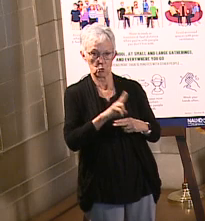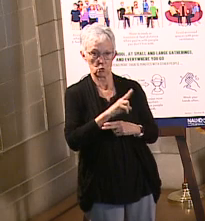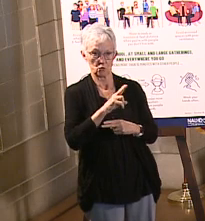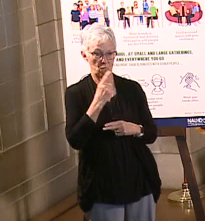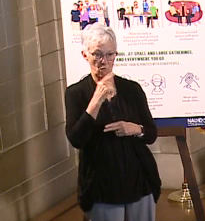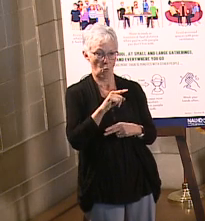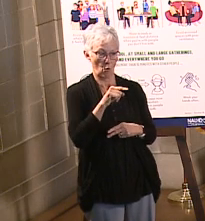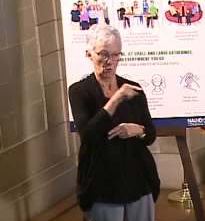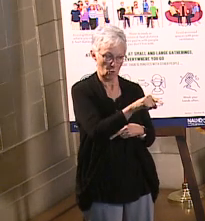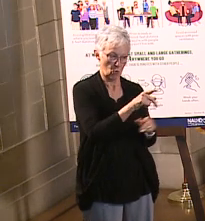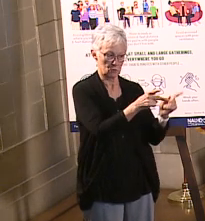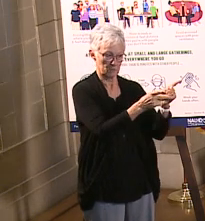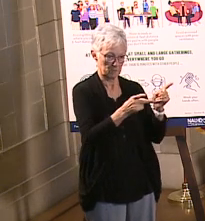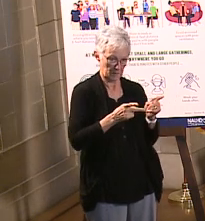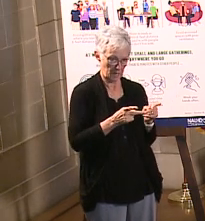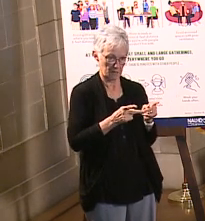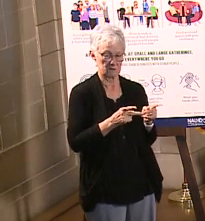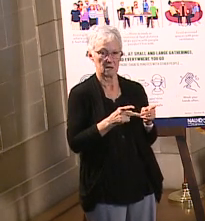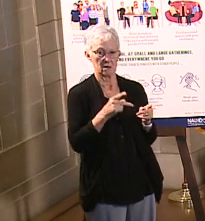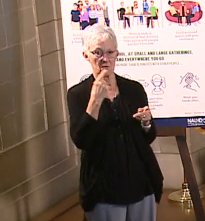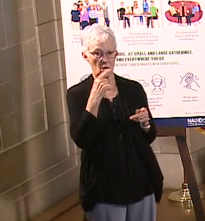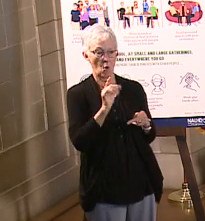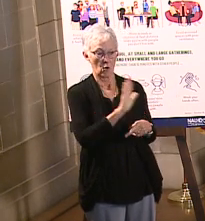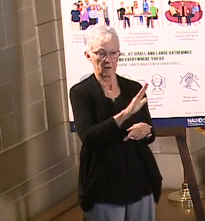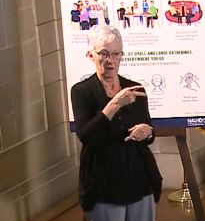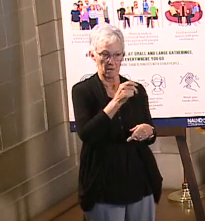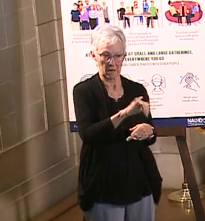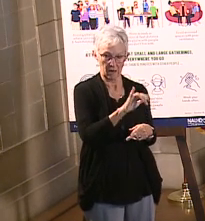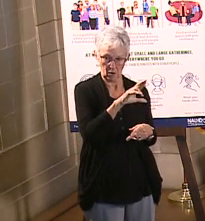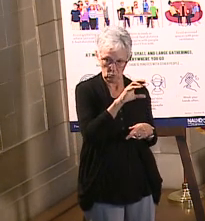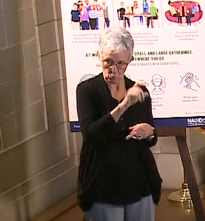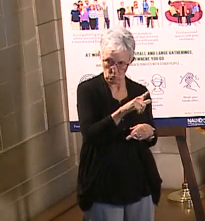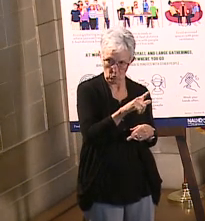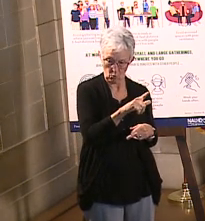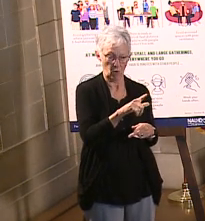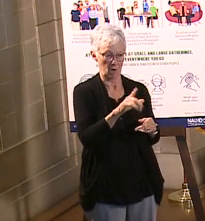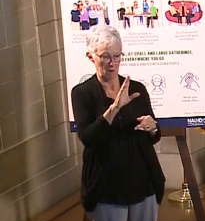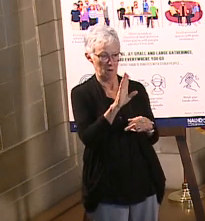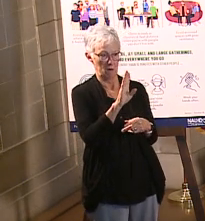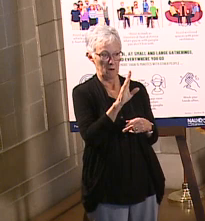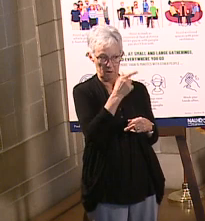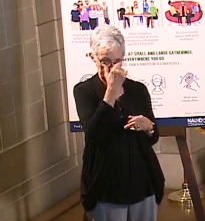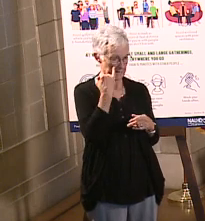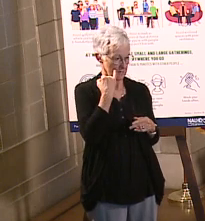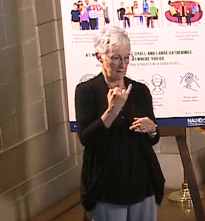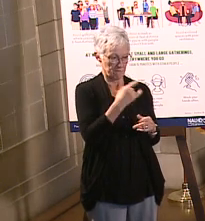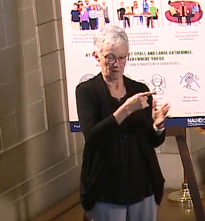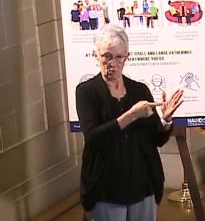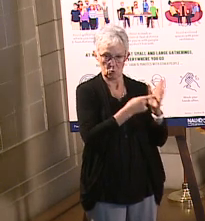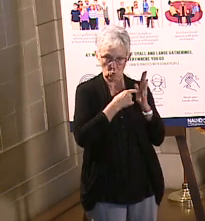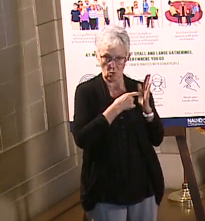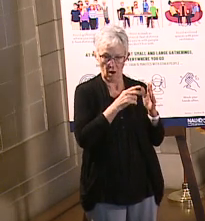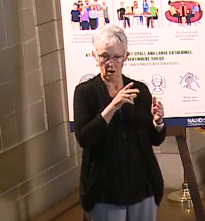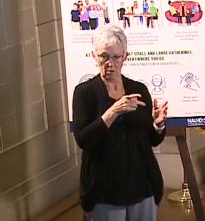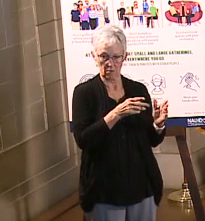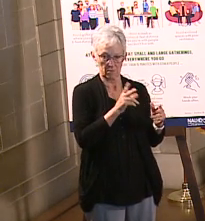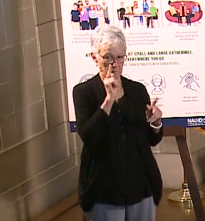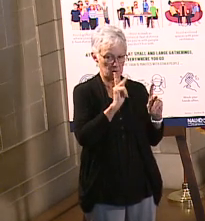decision afterwards to cover that presumed payroll after I made that announcement for just through the end of May. So